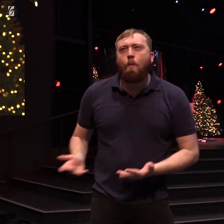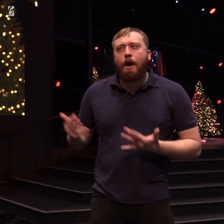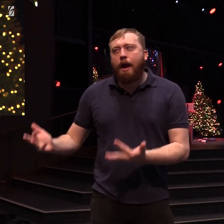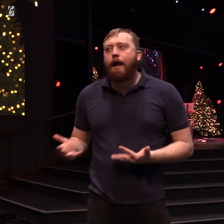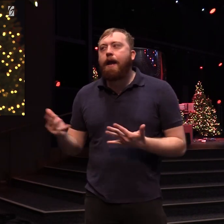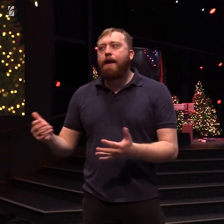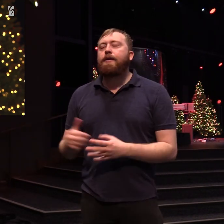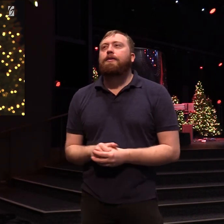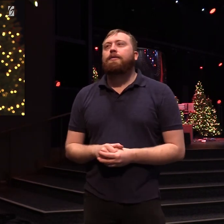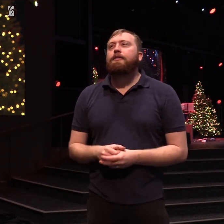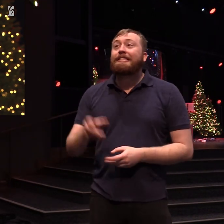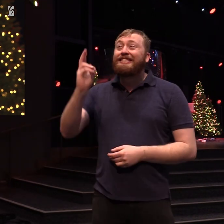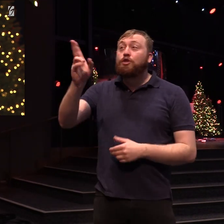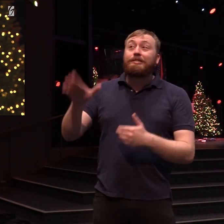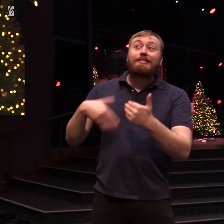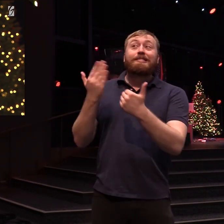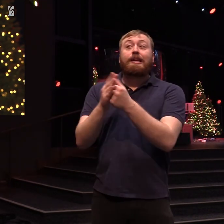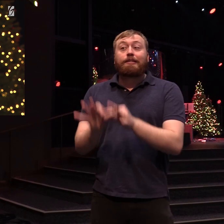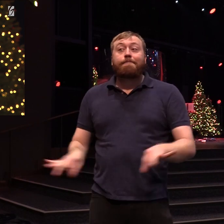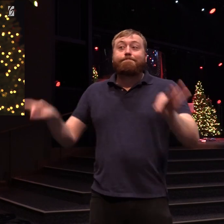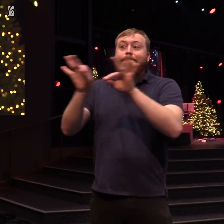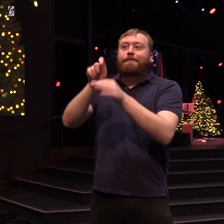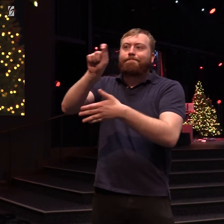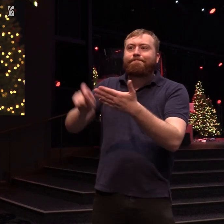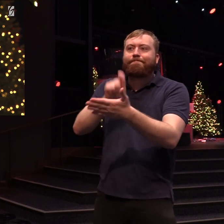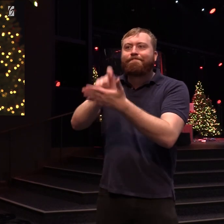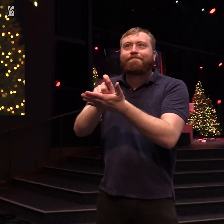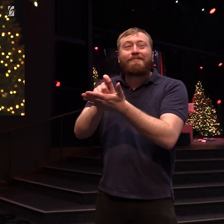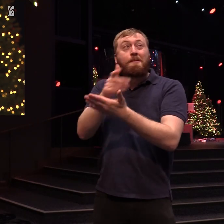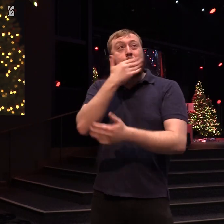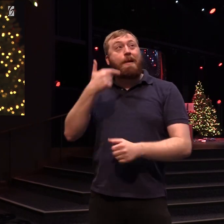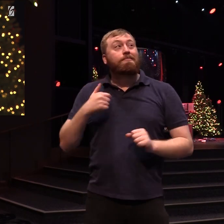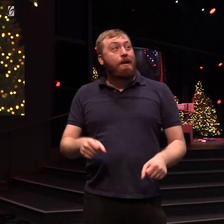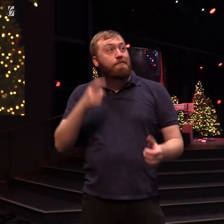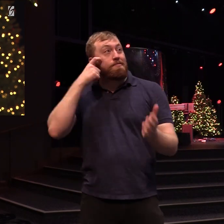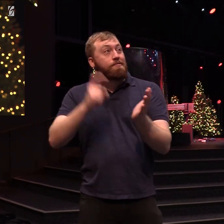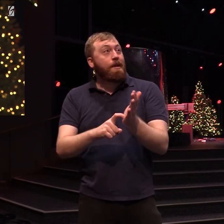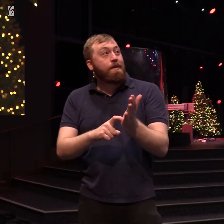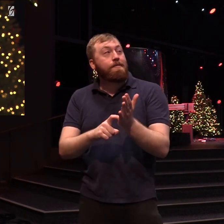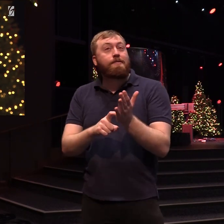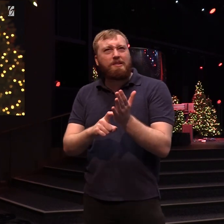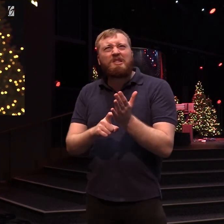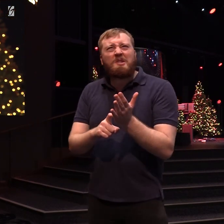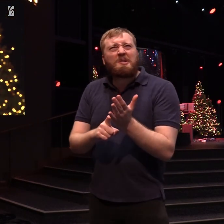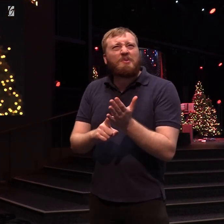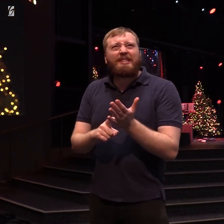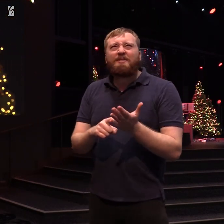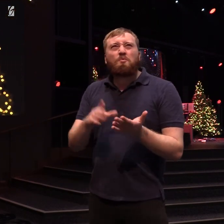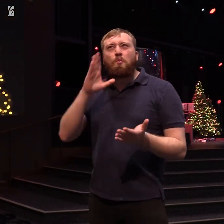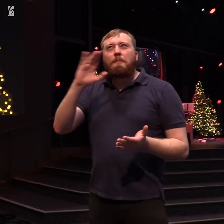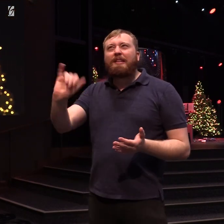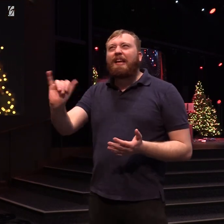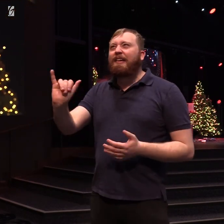History's next big event, best I can tell, is going to be like something